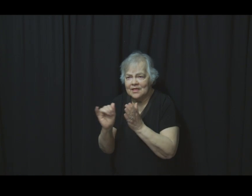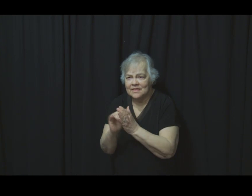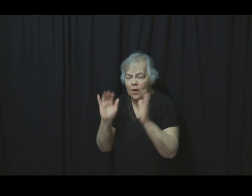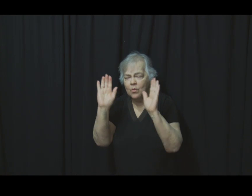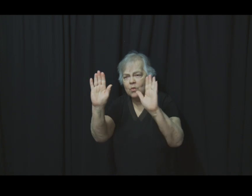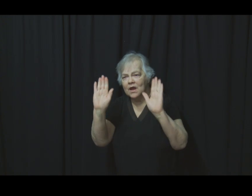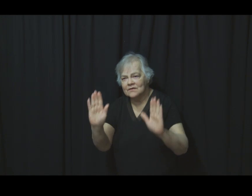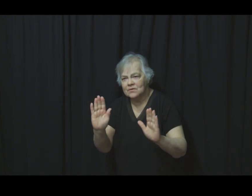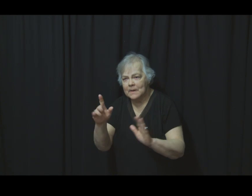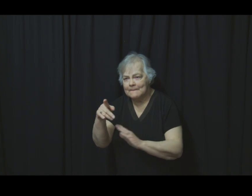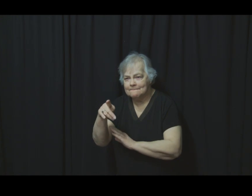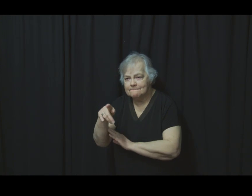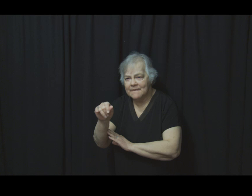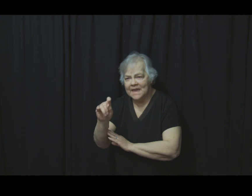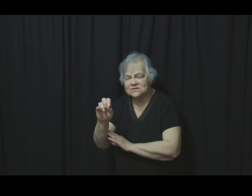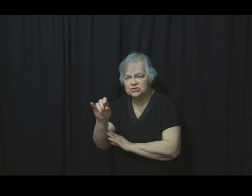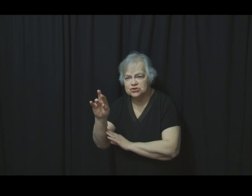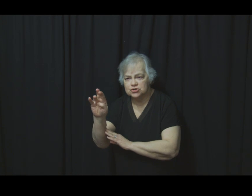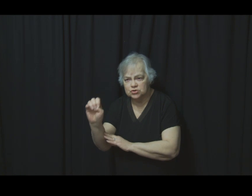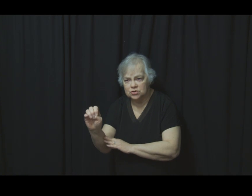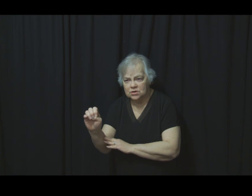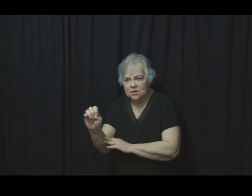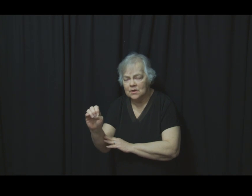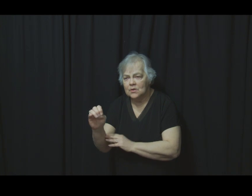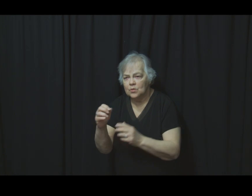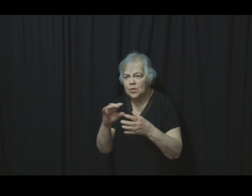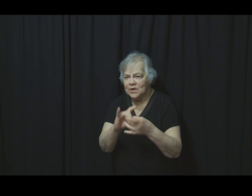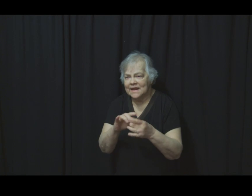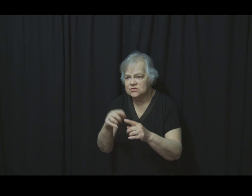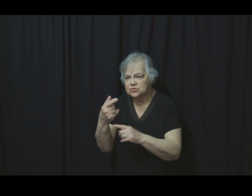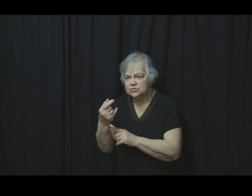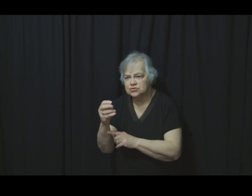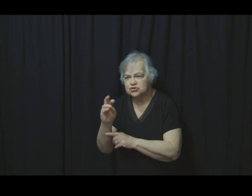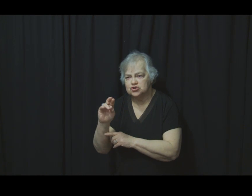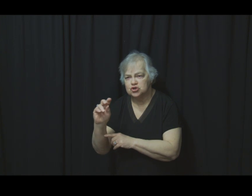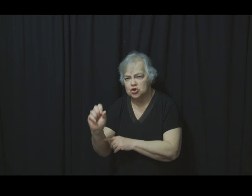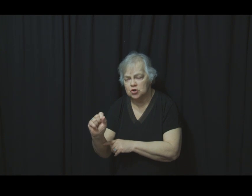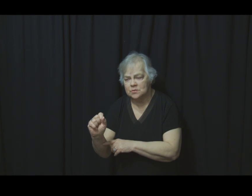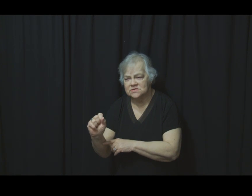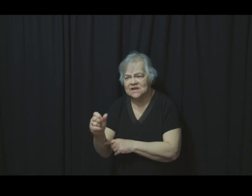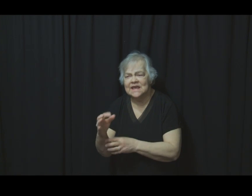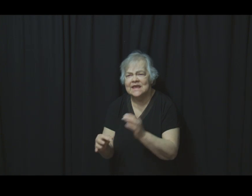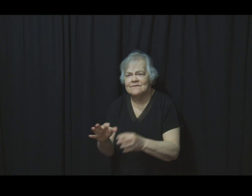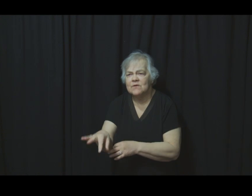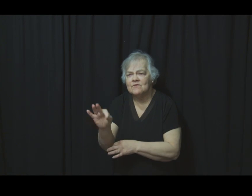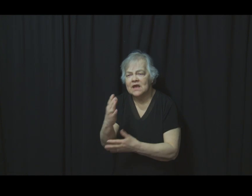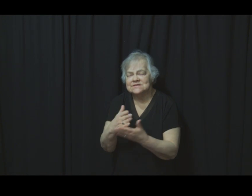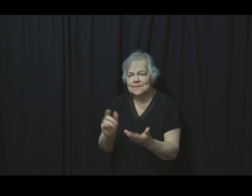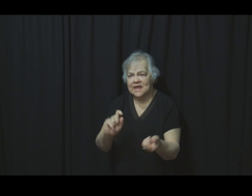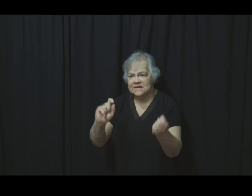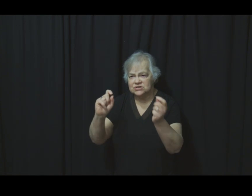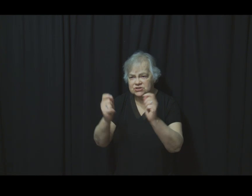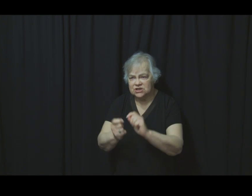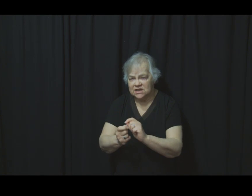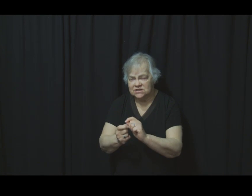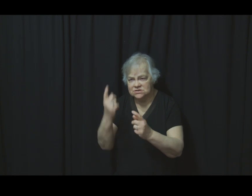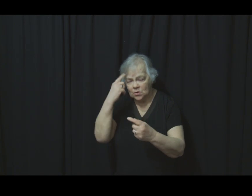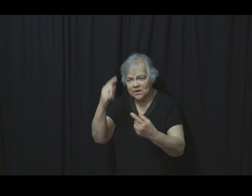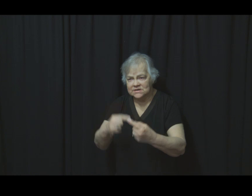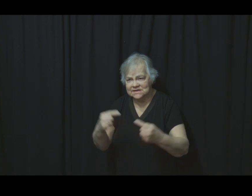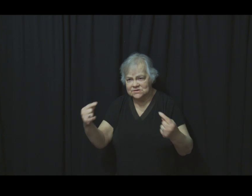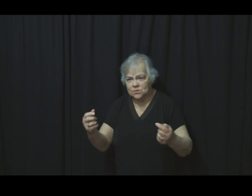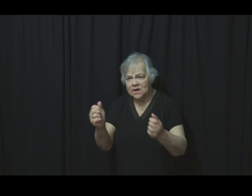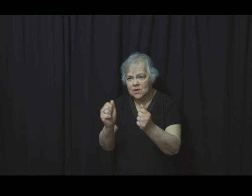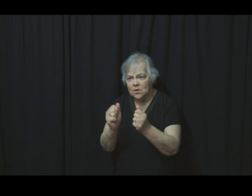Louis Pasteur, you made reference to germs. No, if you find something that changes, that disagrees with